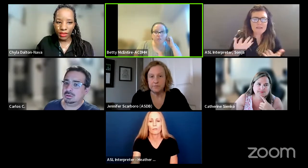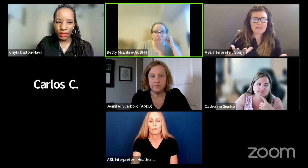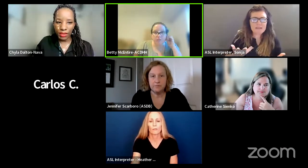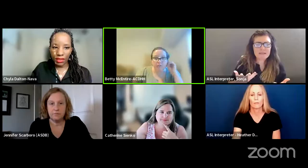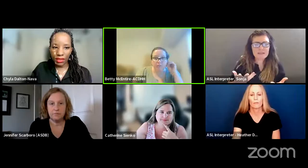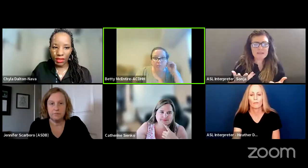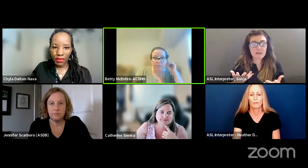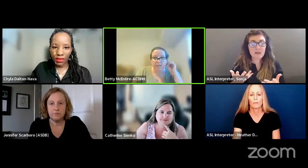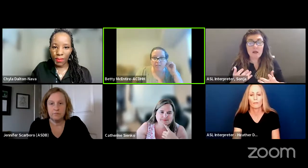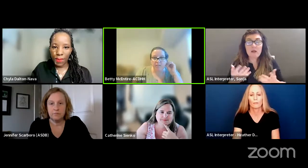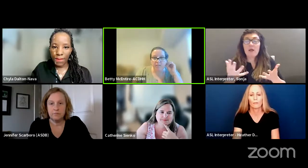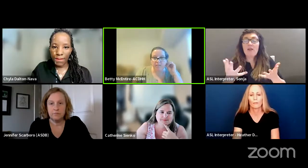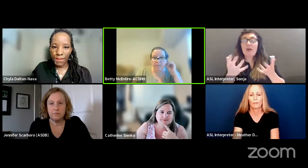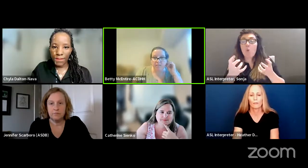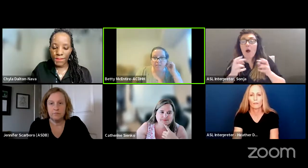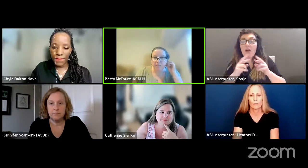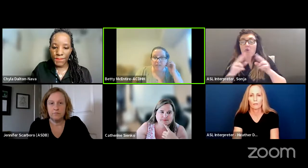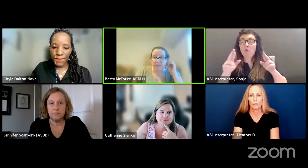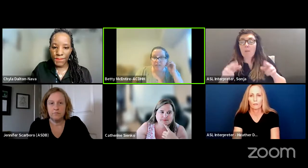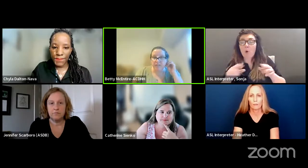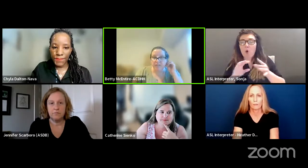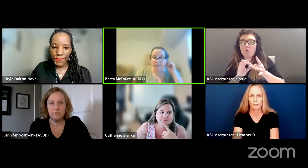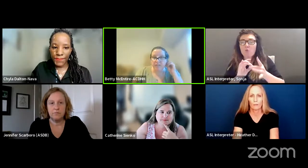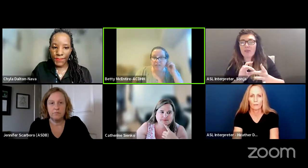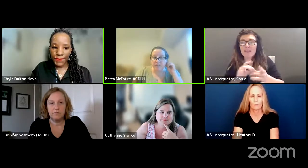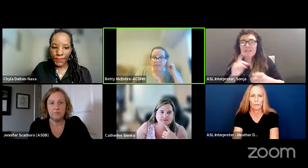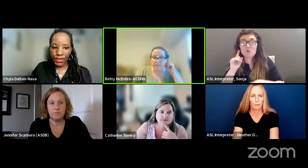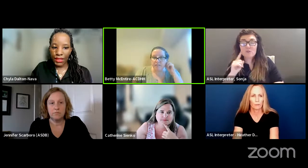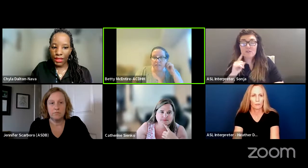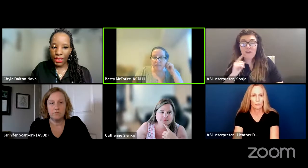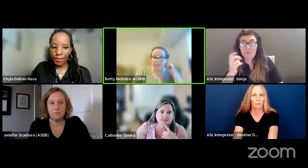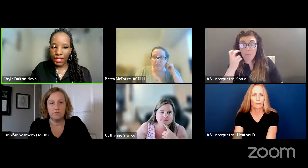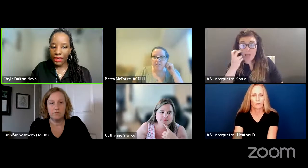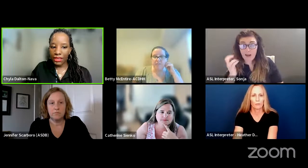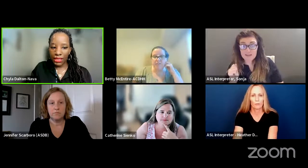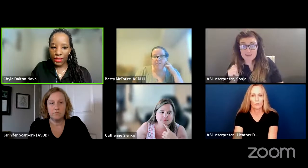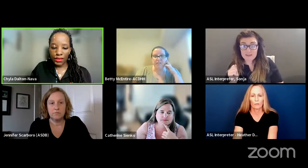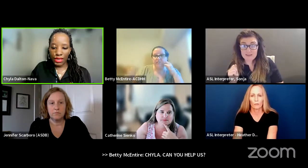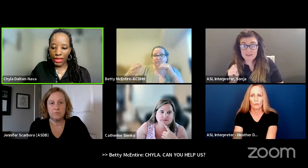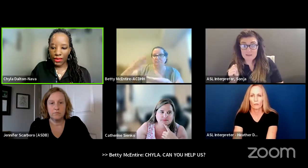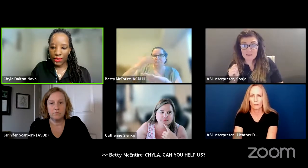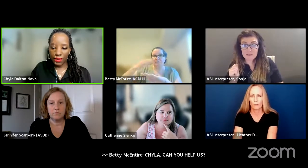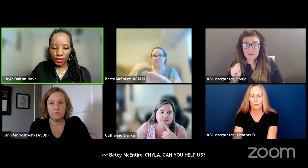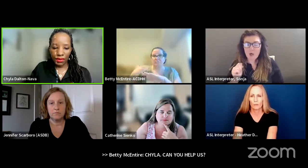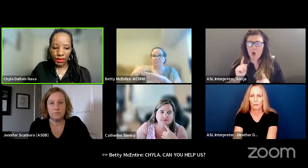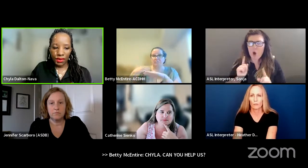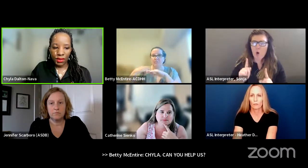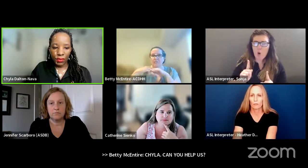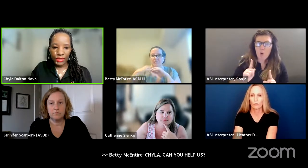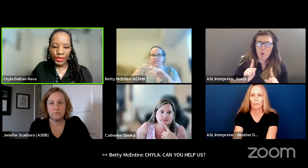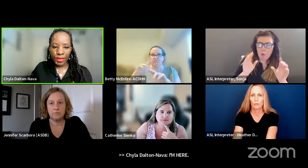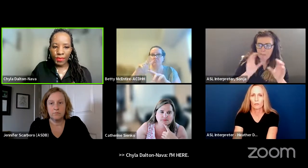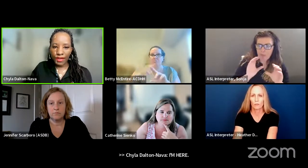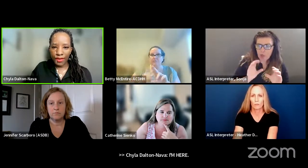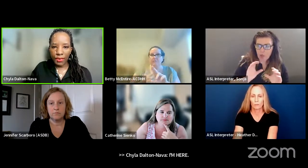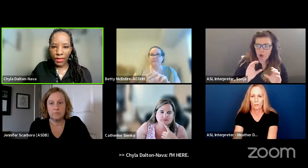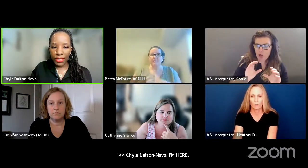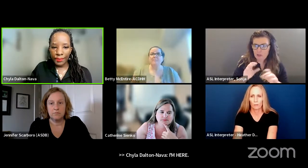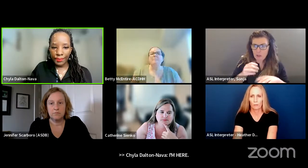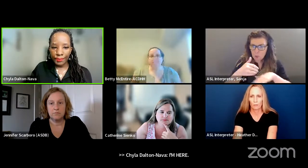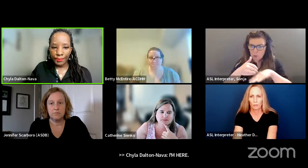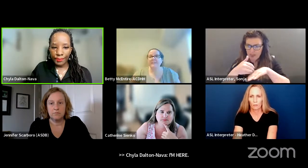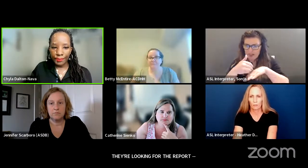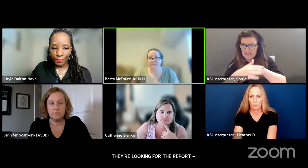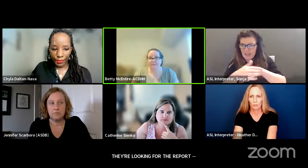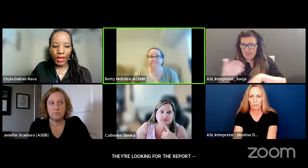for the report they provided related to the deafblind. Let me take a Submitted. look. Was that submitted back in